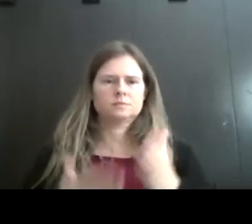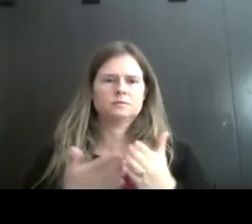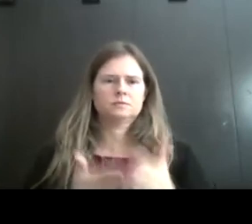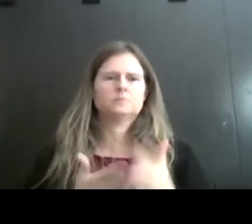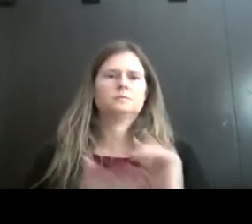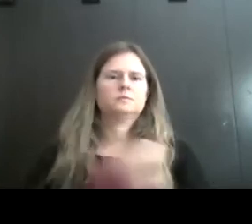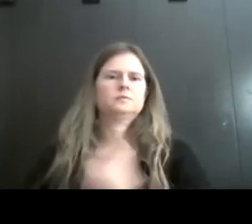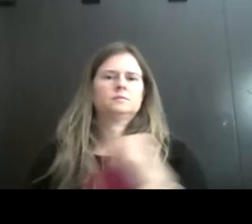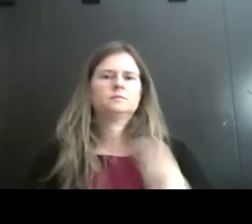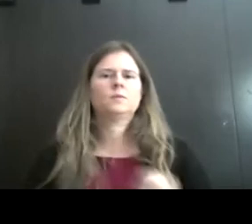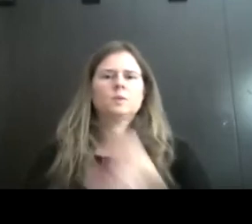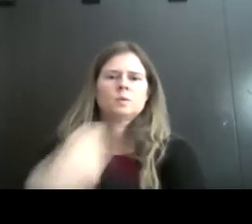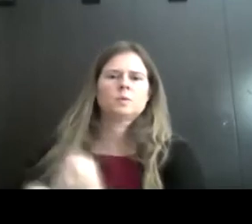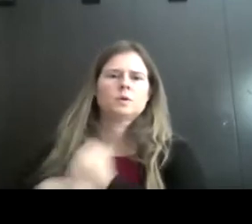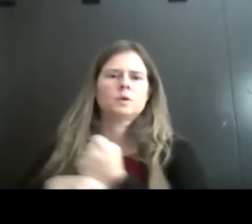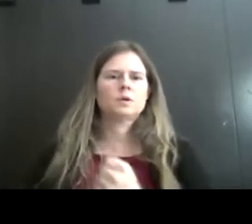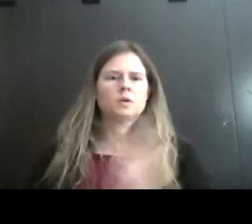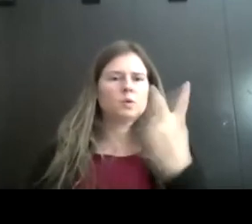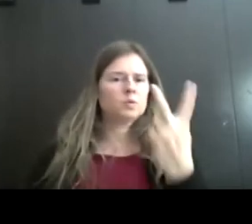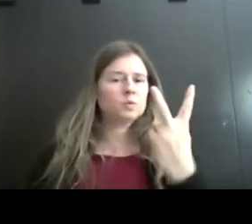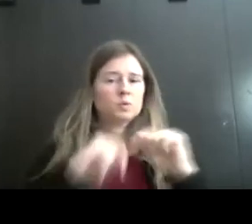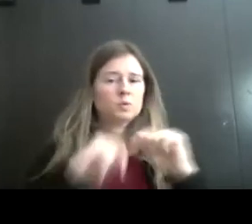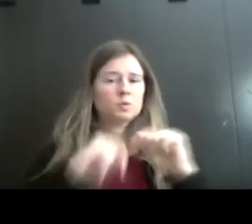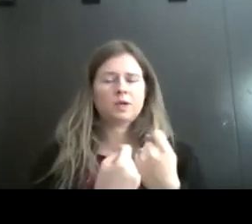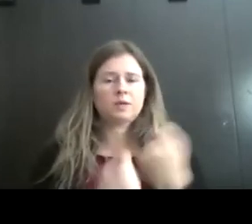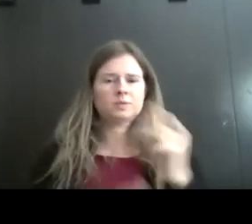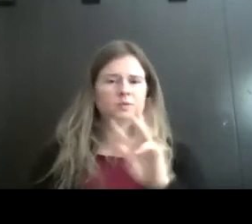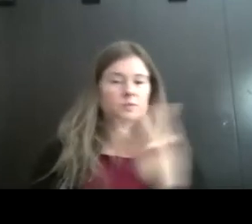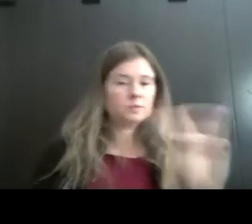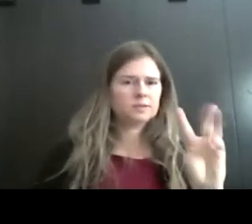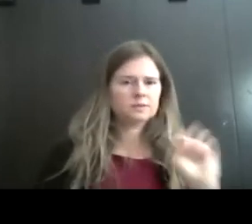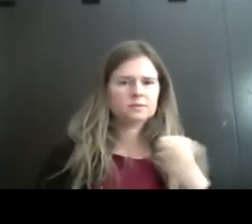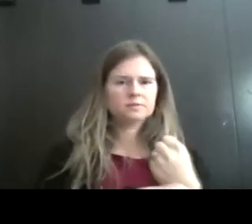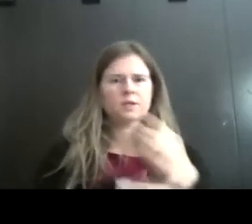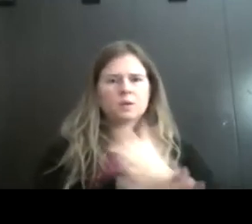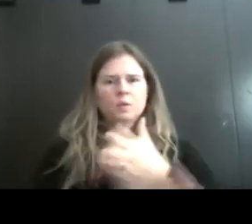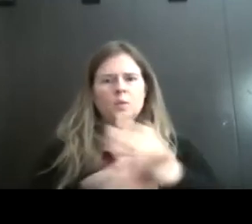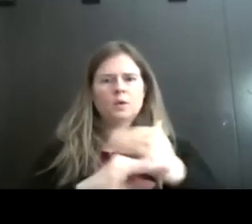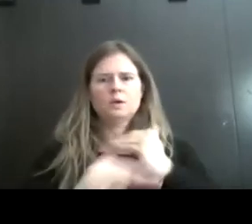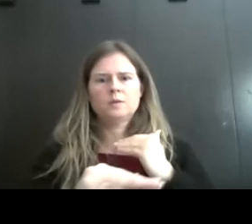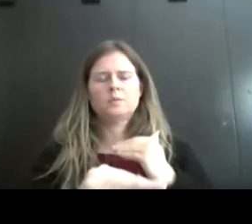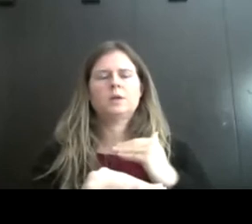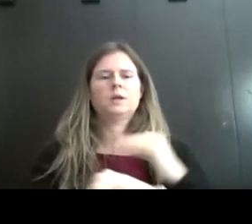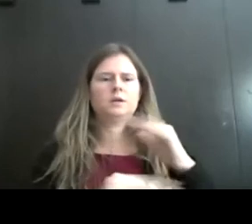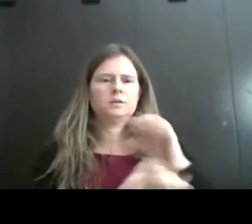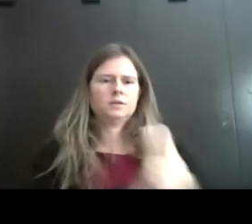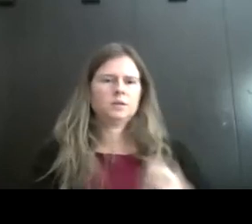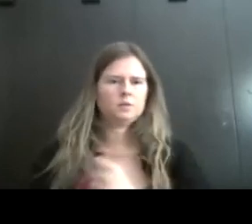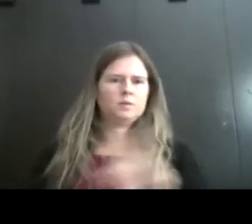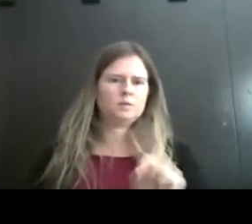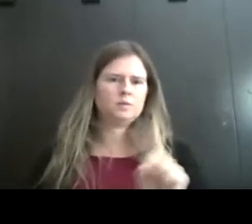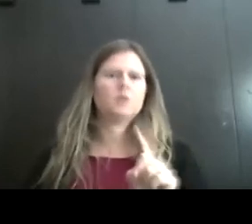They're very unique. Only two tribes in all the West Coast made plank canoes, and they're both here in Central and